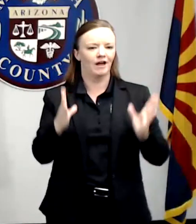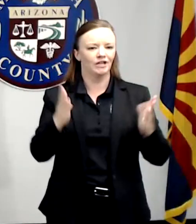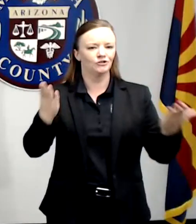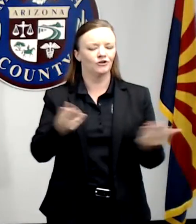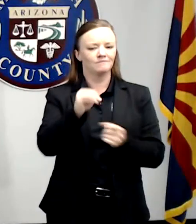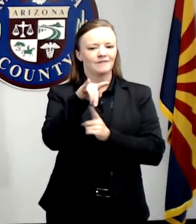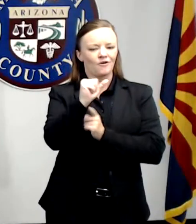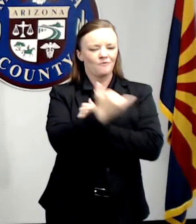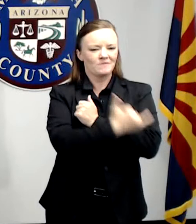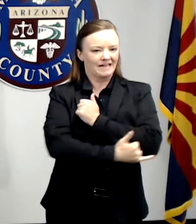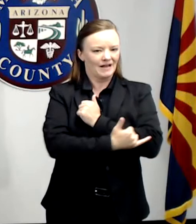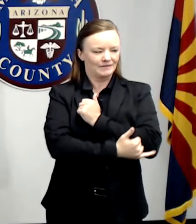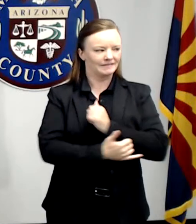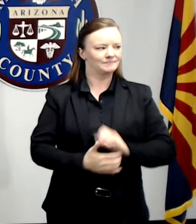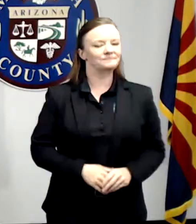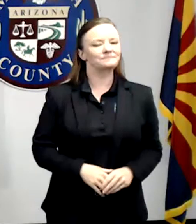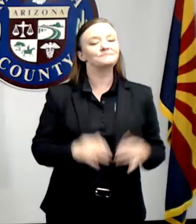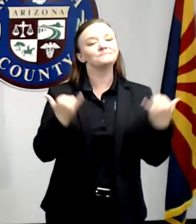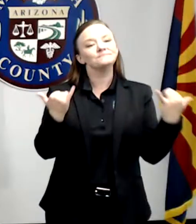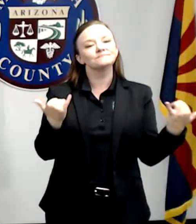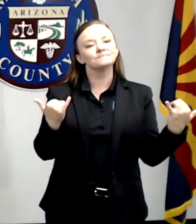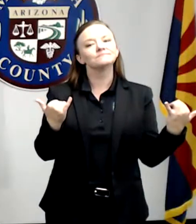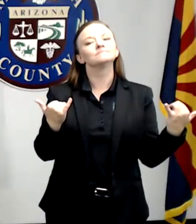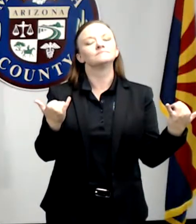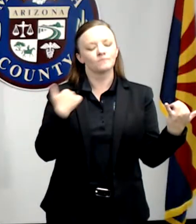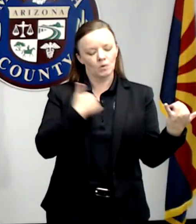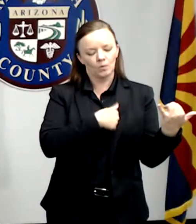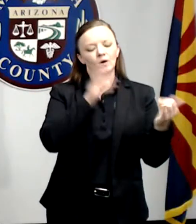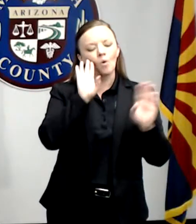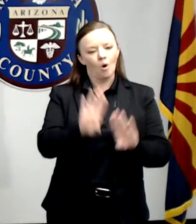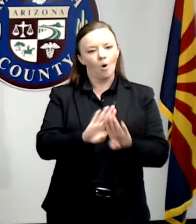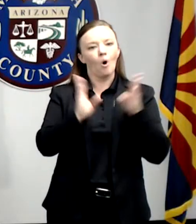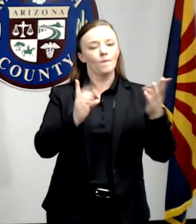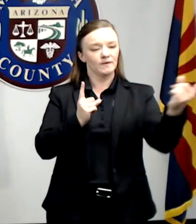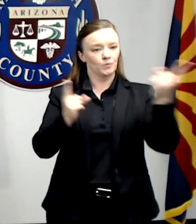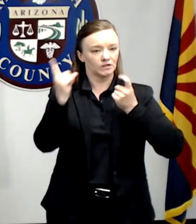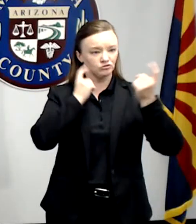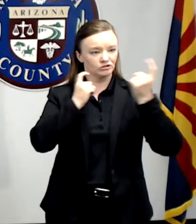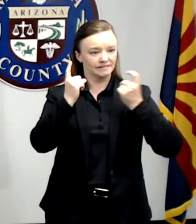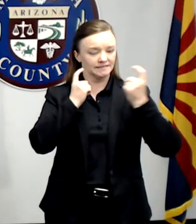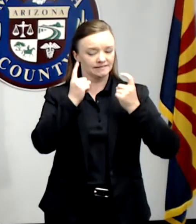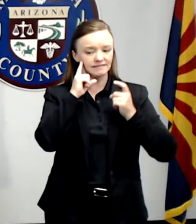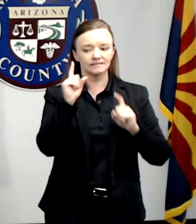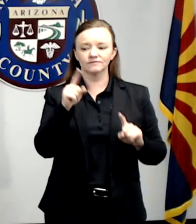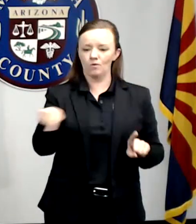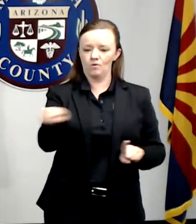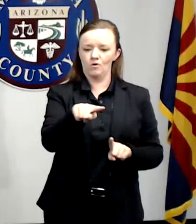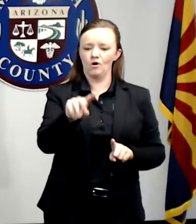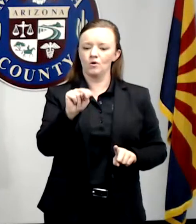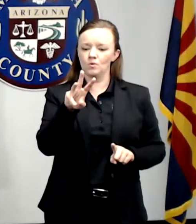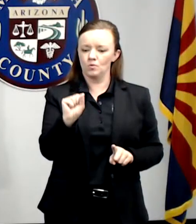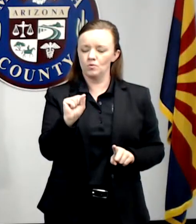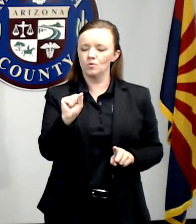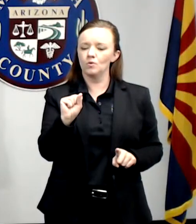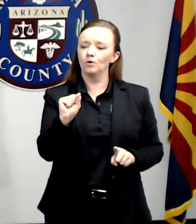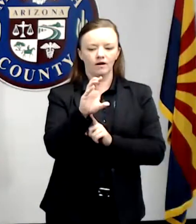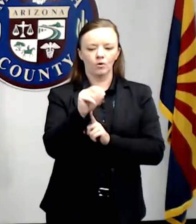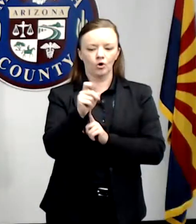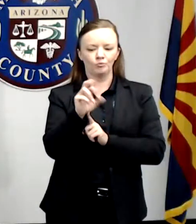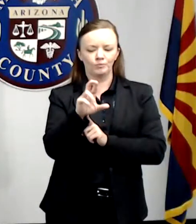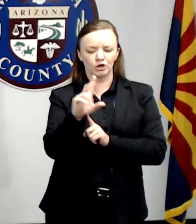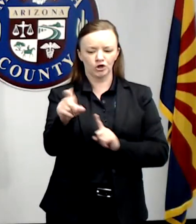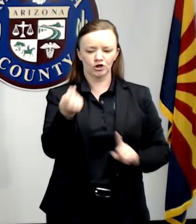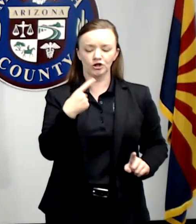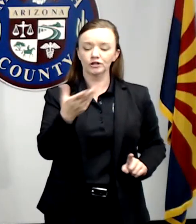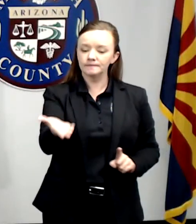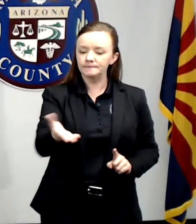Director here in Maricopa County. At this point, we are going to open this up for questions for any of our news media friends who are on the